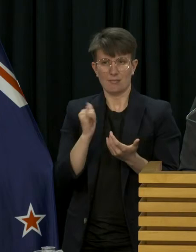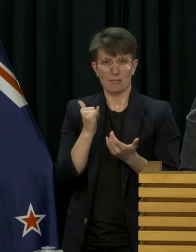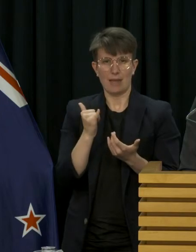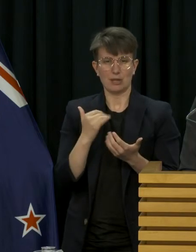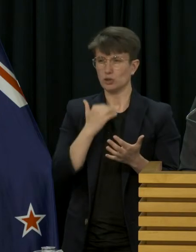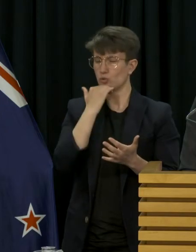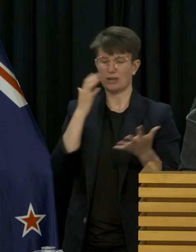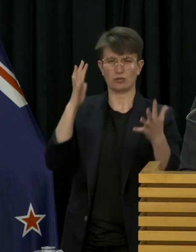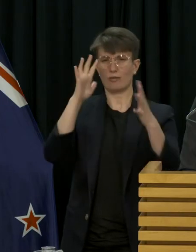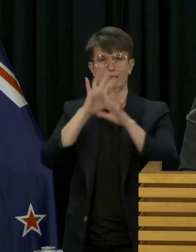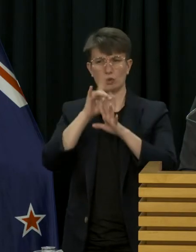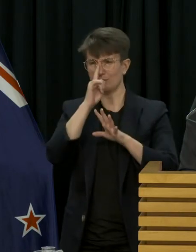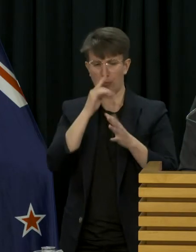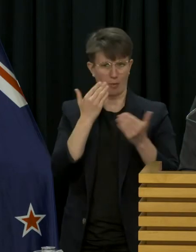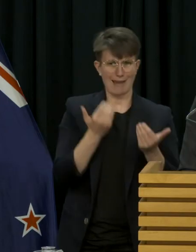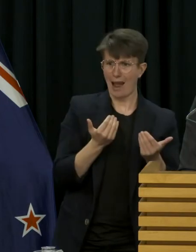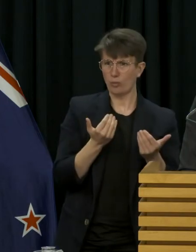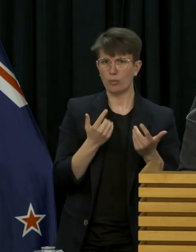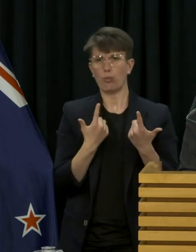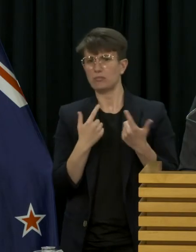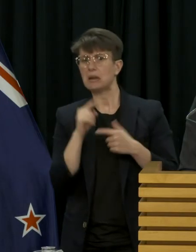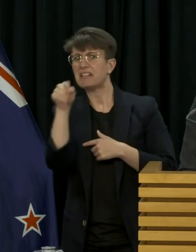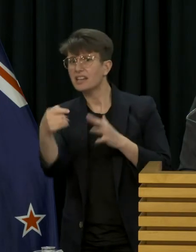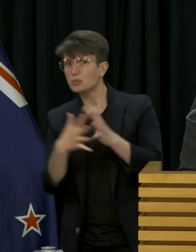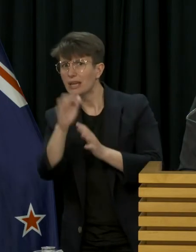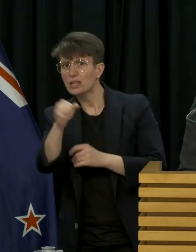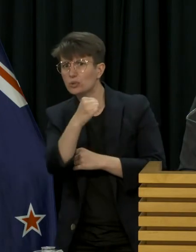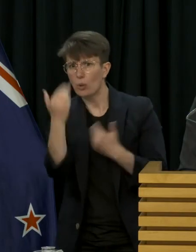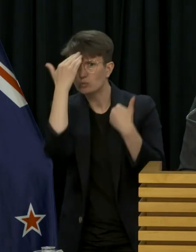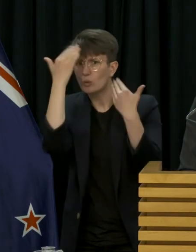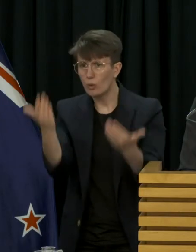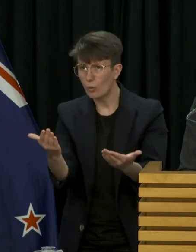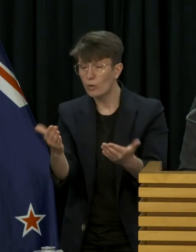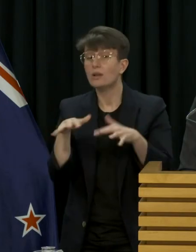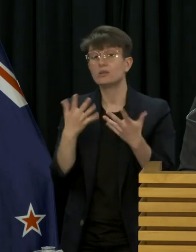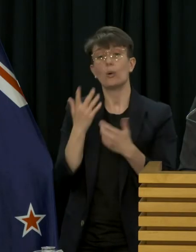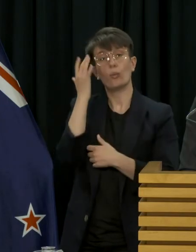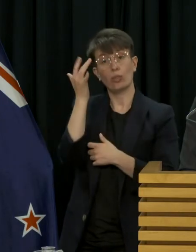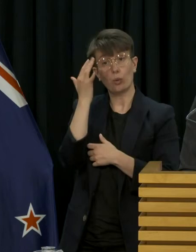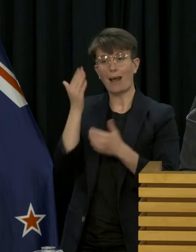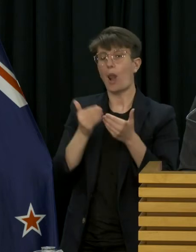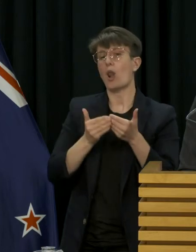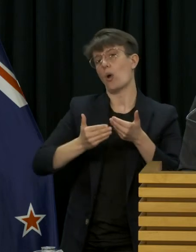unnecessarily confusing. And so we wanted to make a decision around longer-term use. We've done